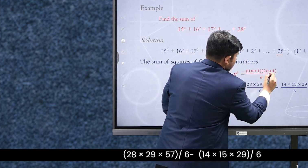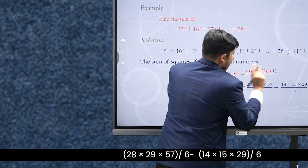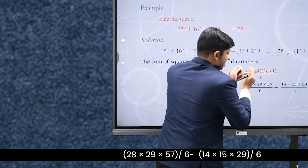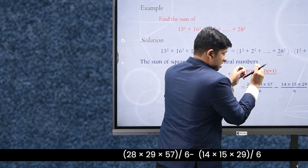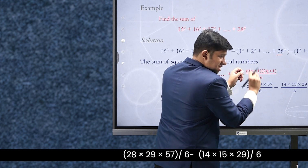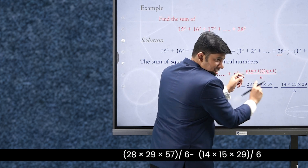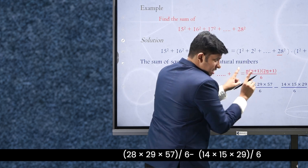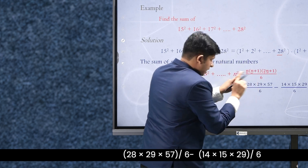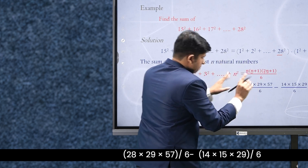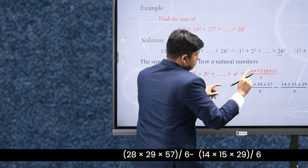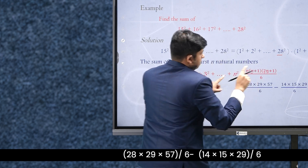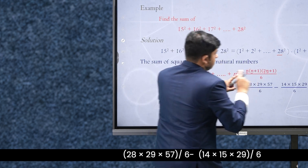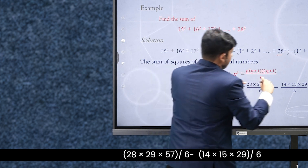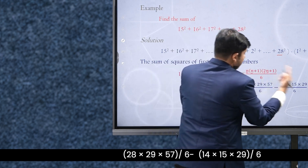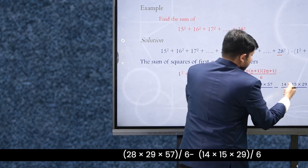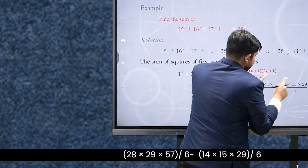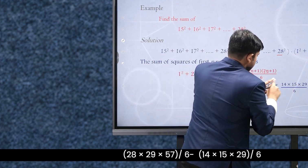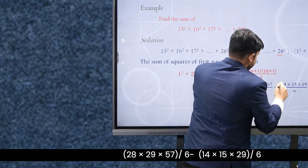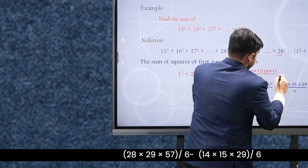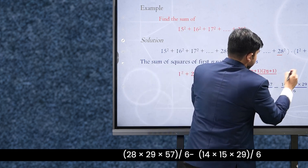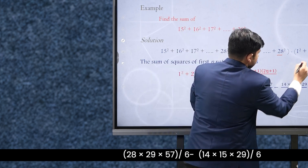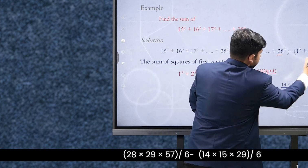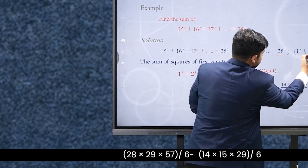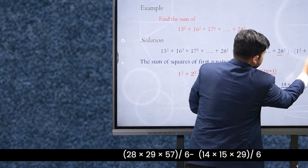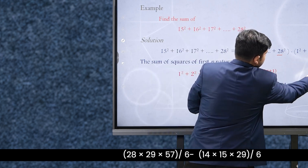into 15 into 29 by 6.